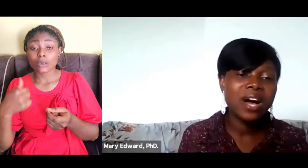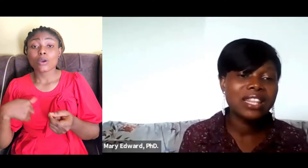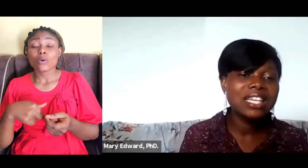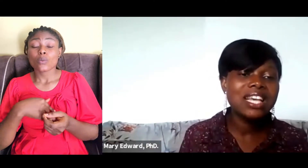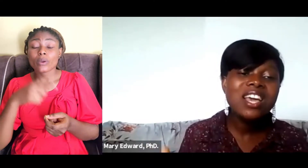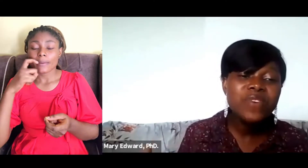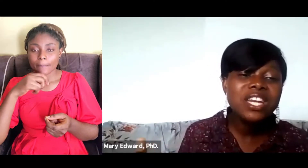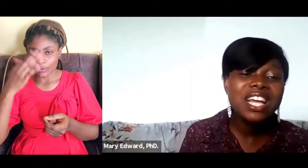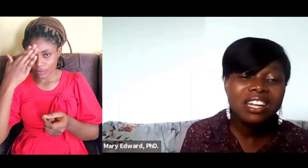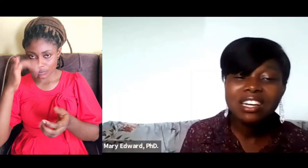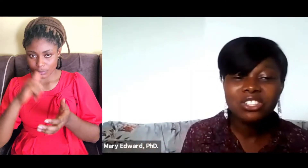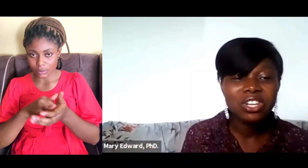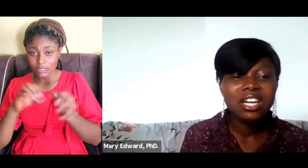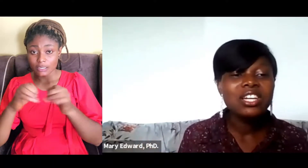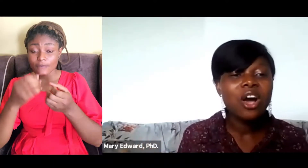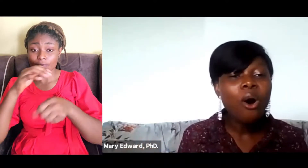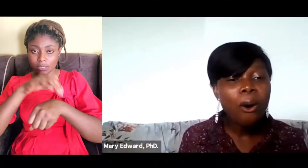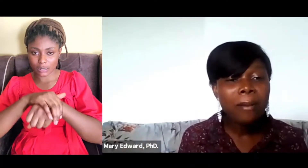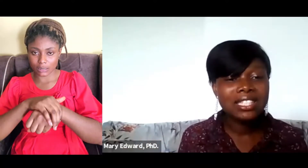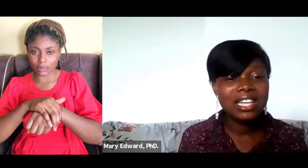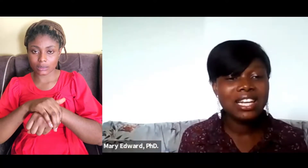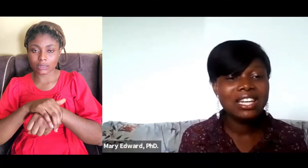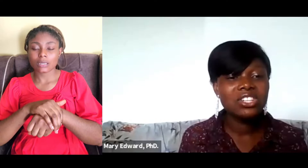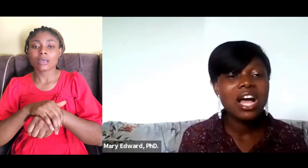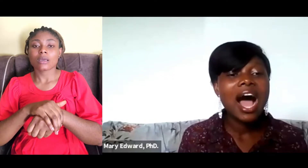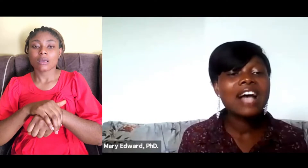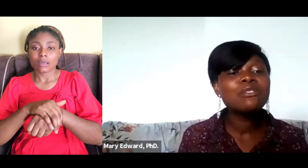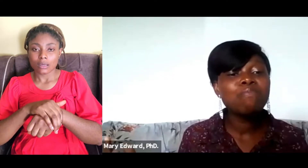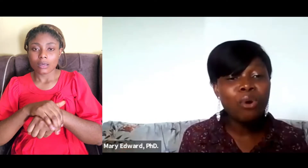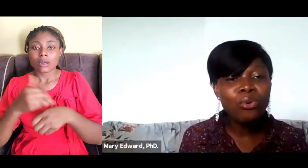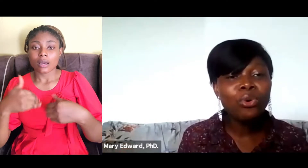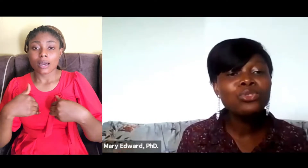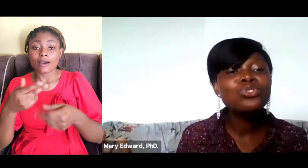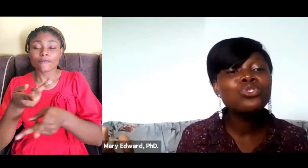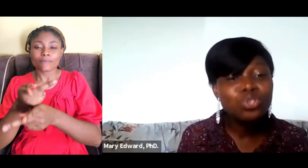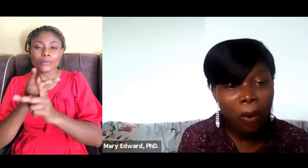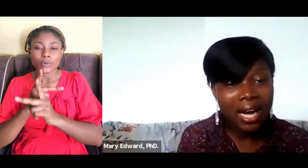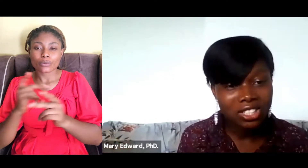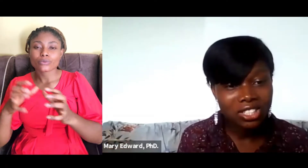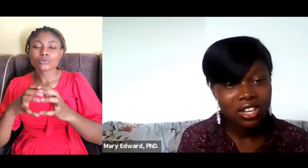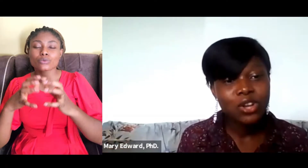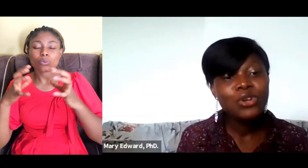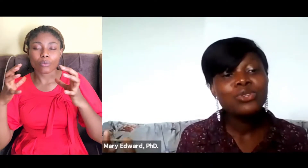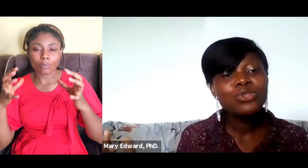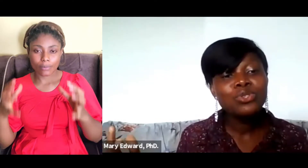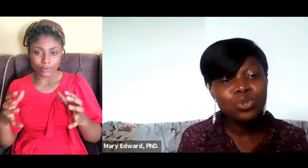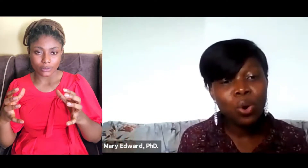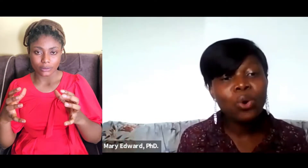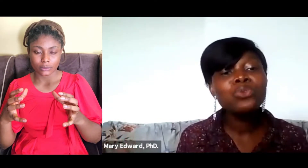is the fact that even English, the almighty English, has borrowed